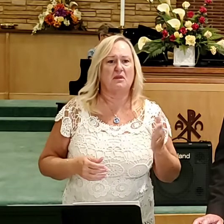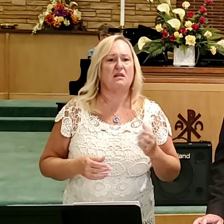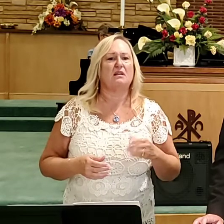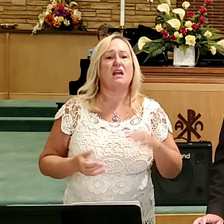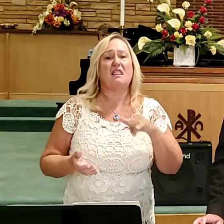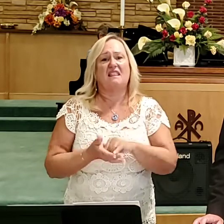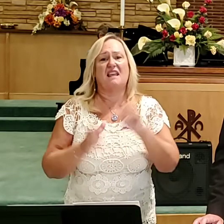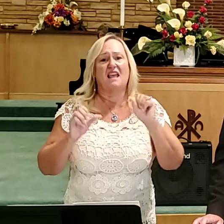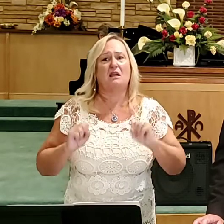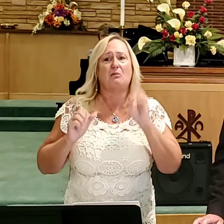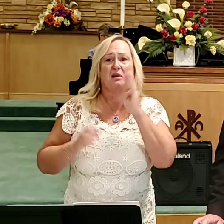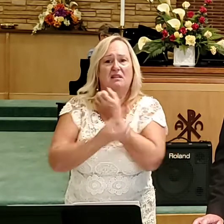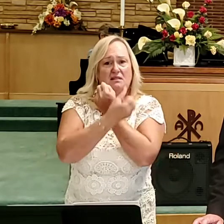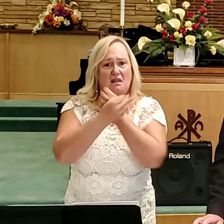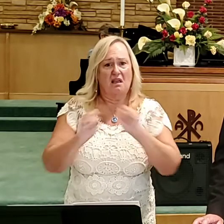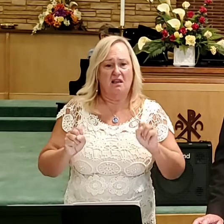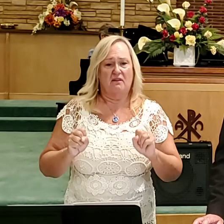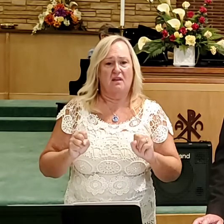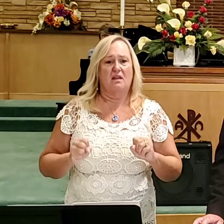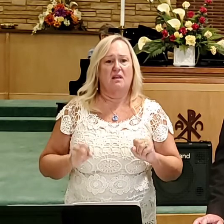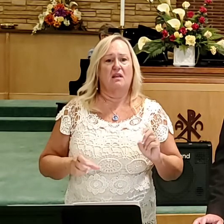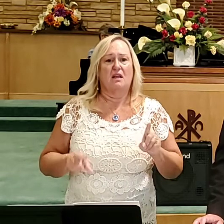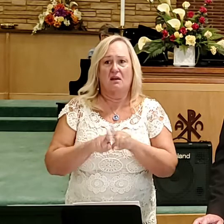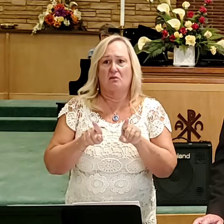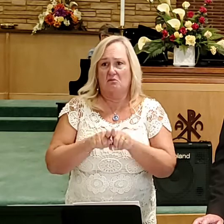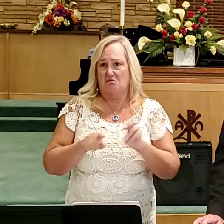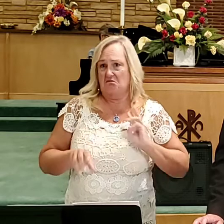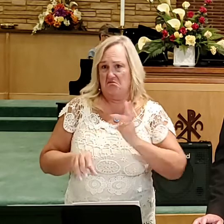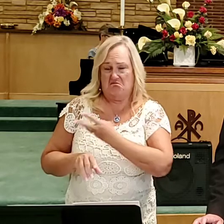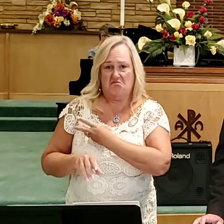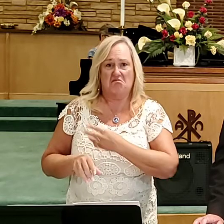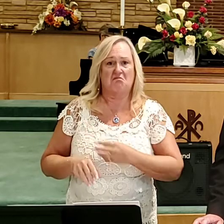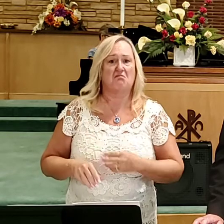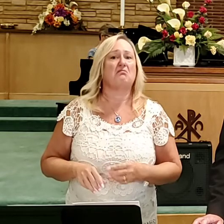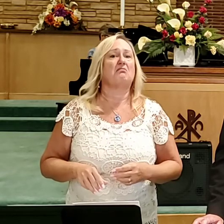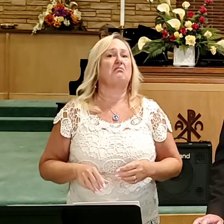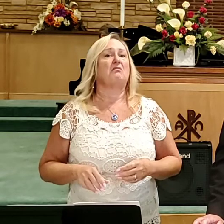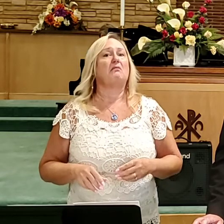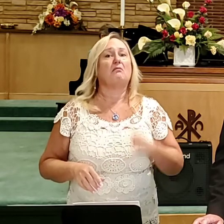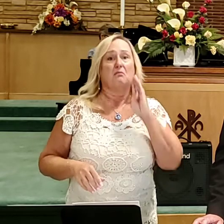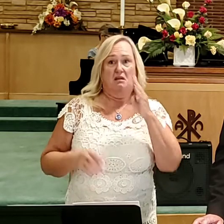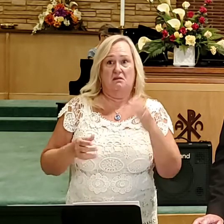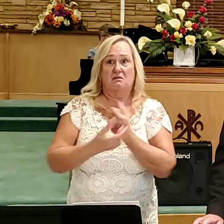that they may be saved, and so we too may be saved.